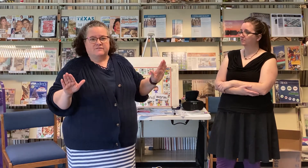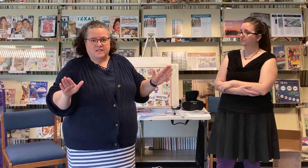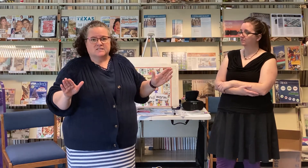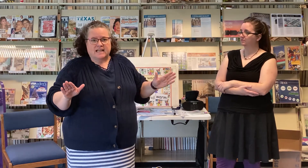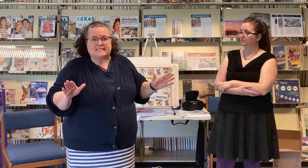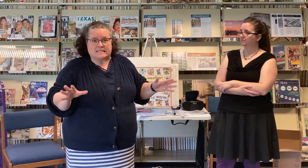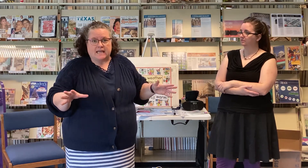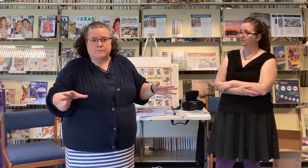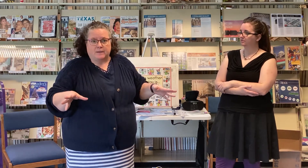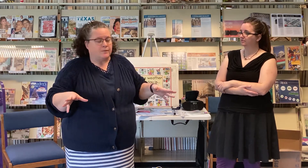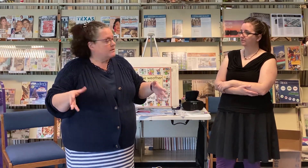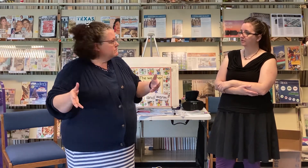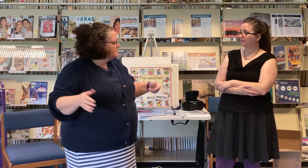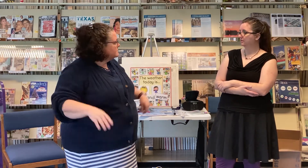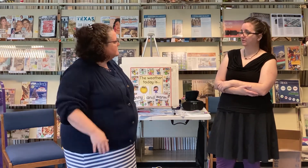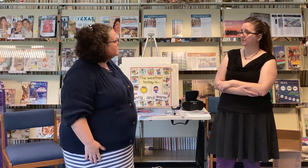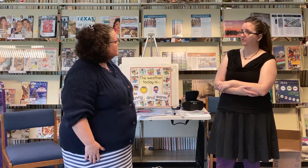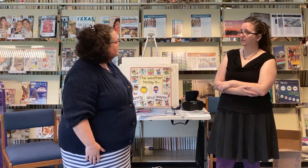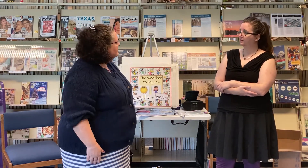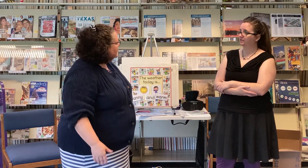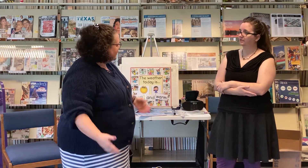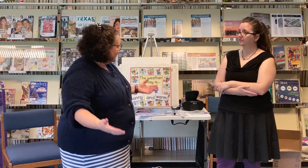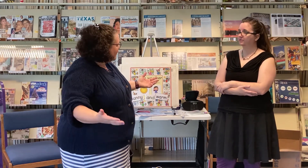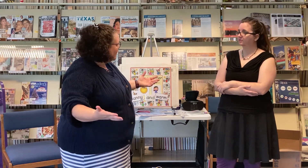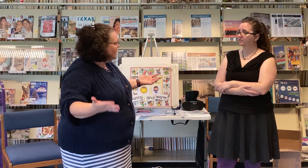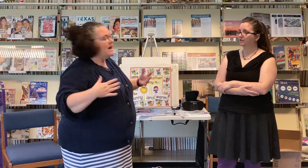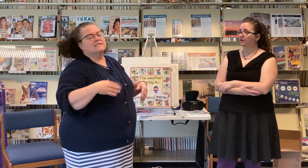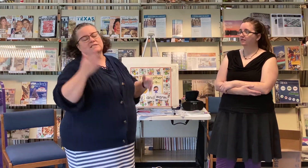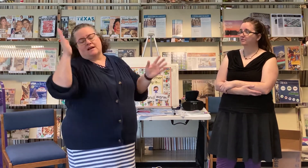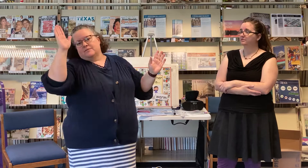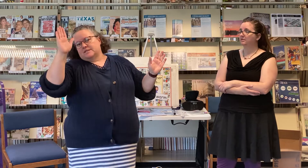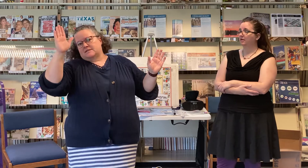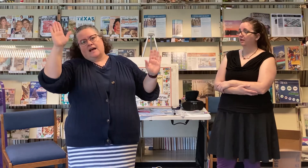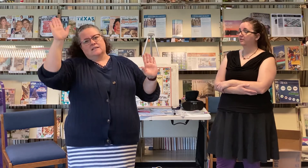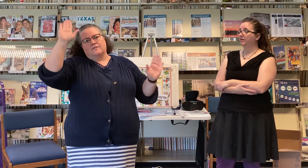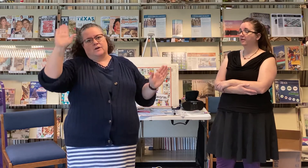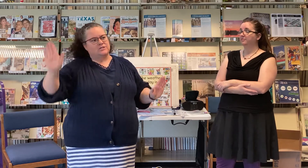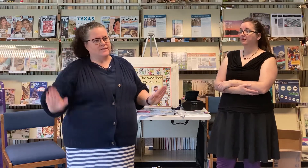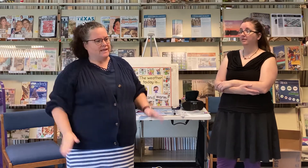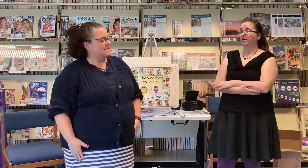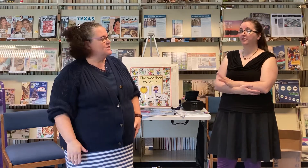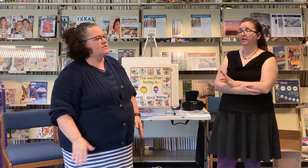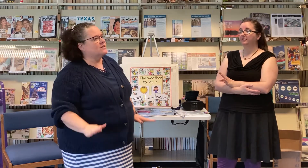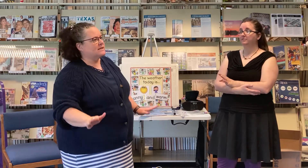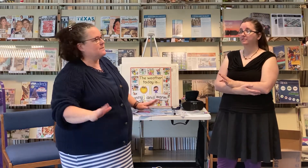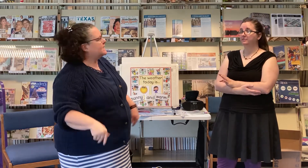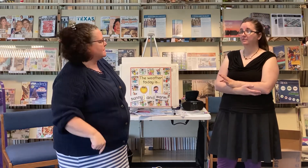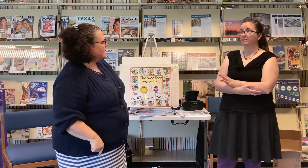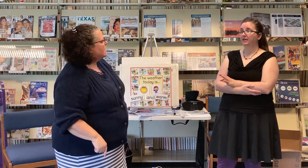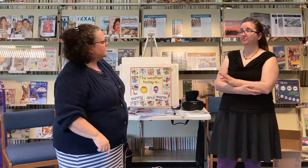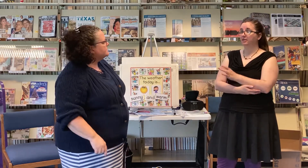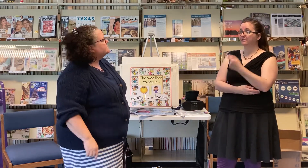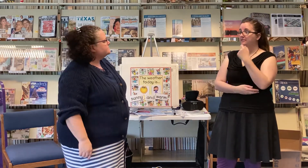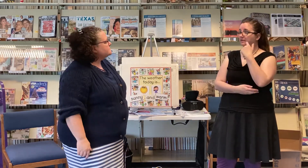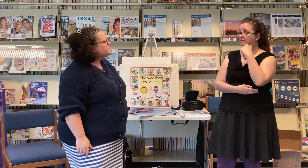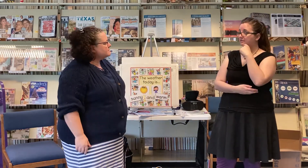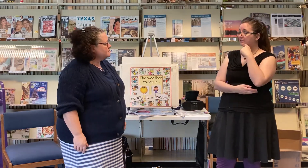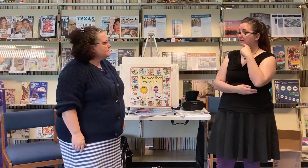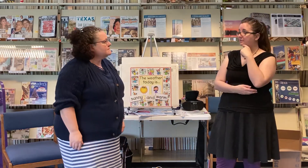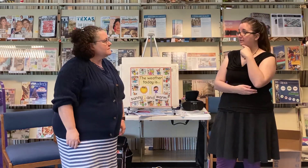feels like sandpaper. Oh, I didn't know that. Isn't that cool? I love ocean things. I just don't like to be in it that often. They have lots and lots of teeth, and when they